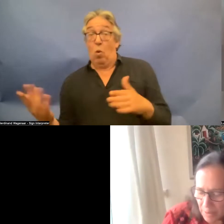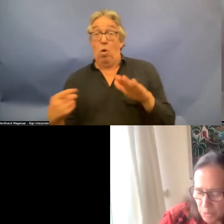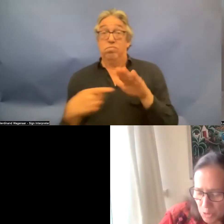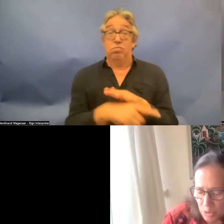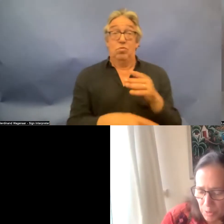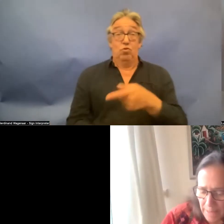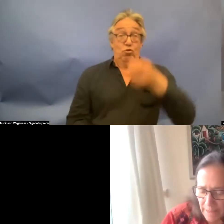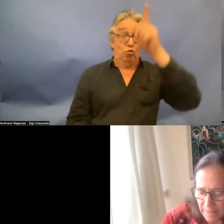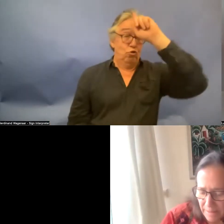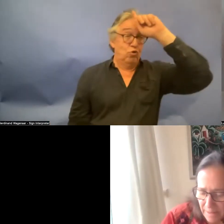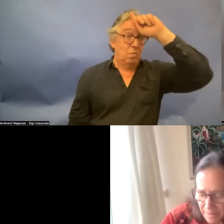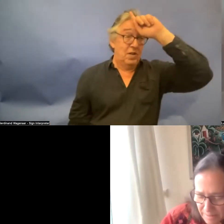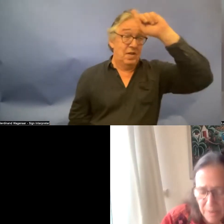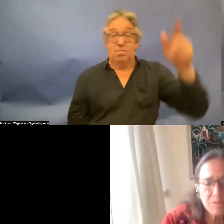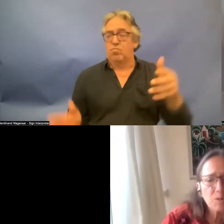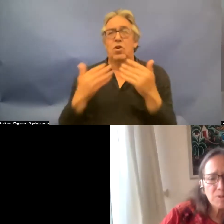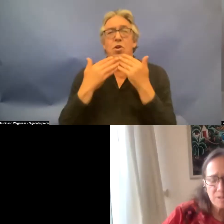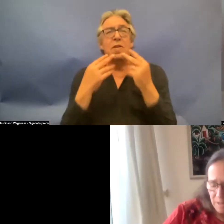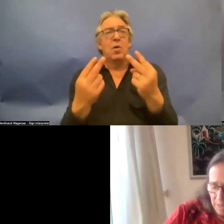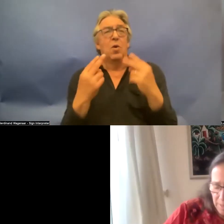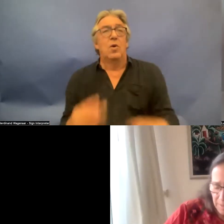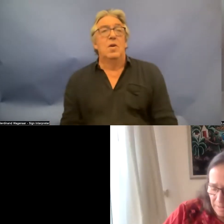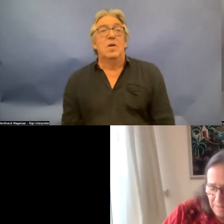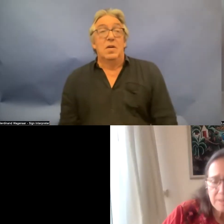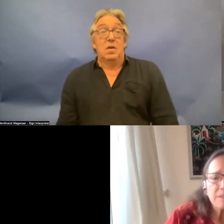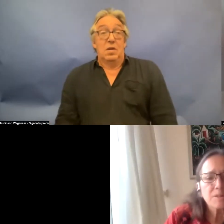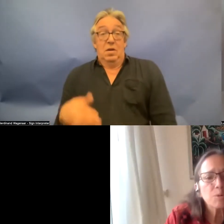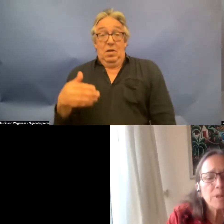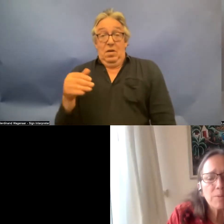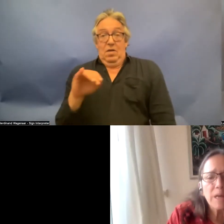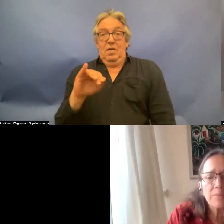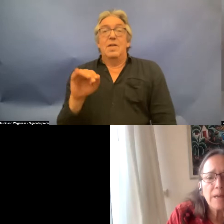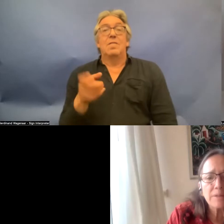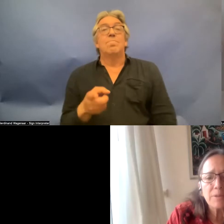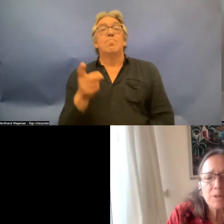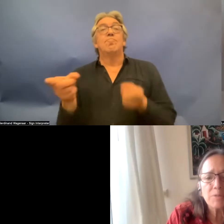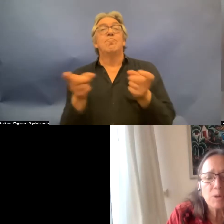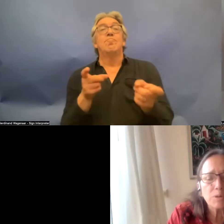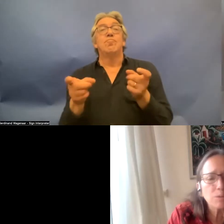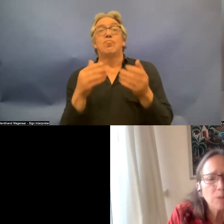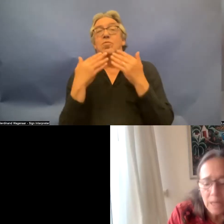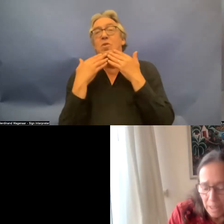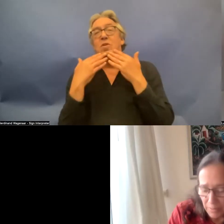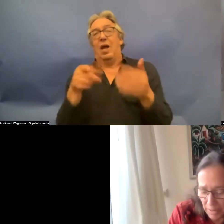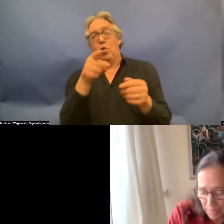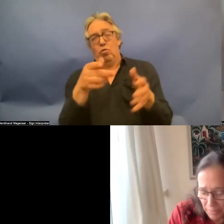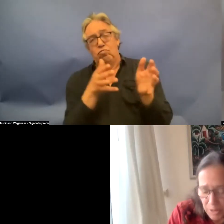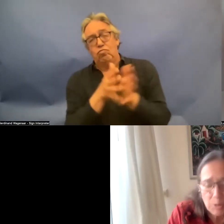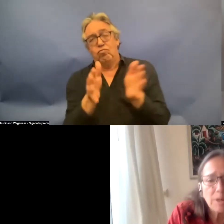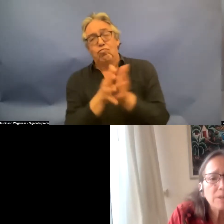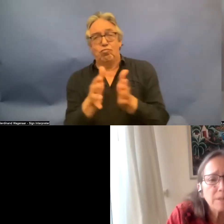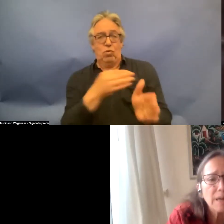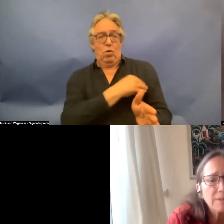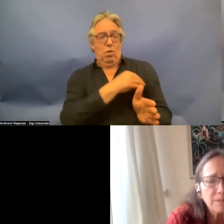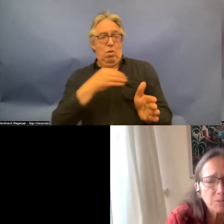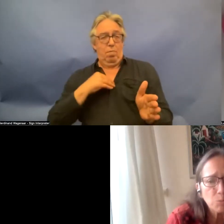the refugees are not accessing the same services that the citizens do. And then without that, it's very difficult to live a life of